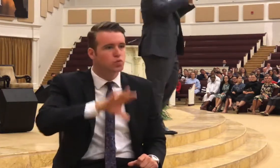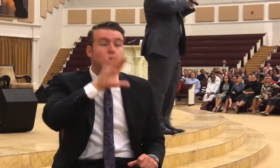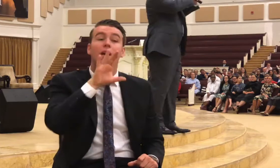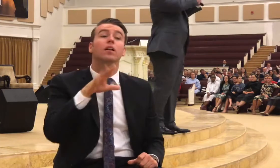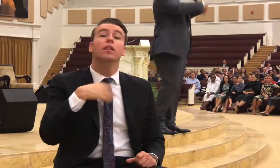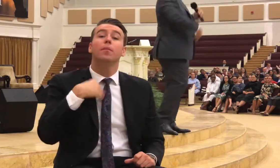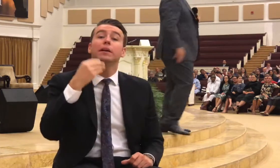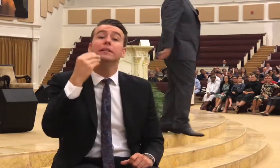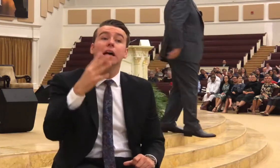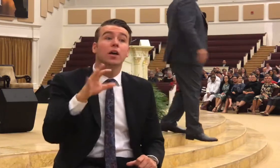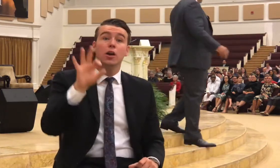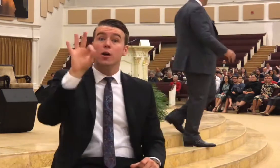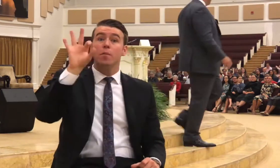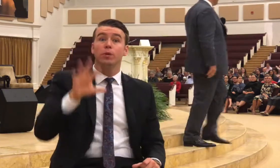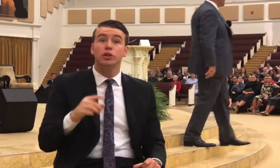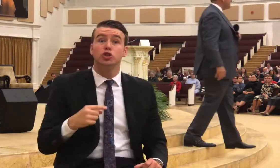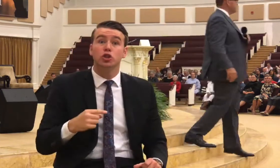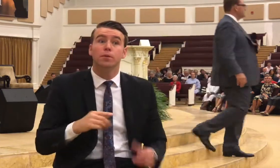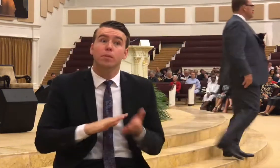Let me tell you what preachers get frustrated.